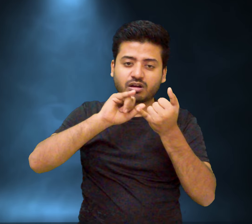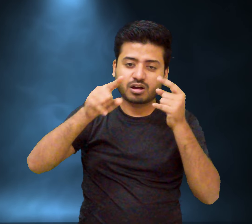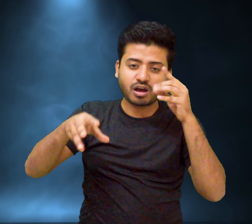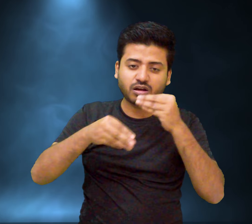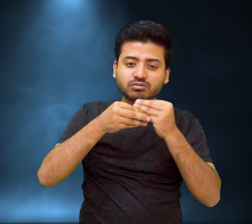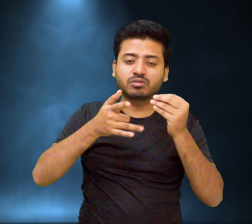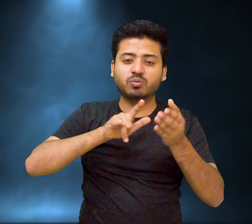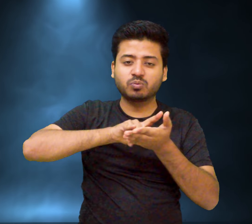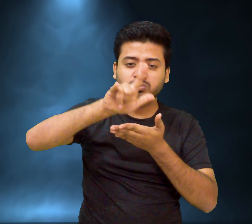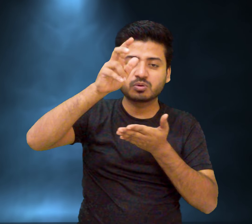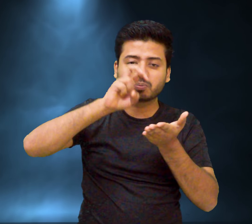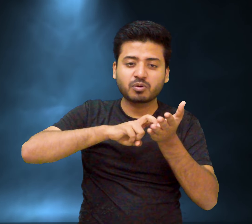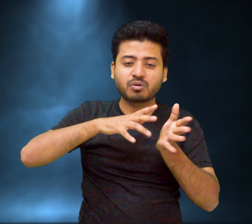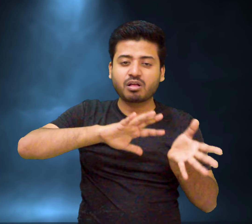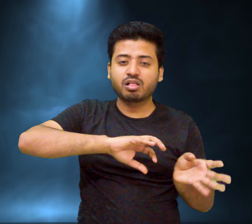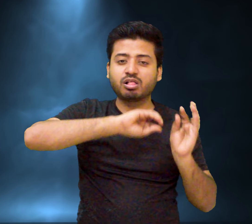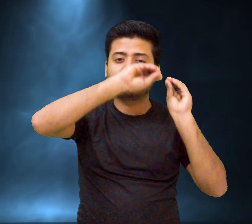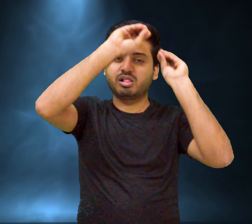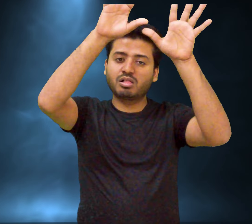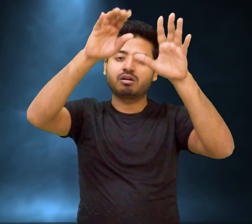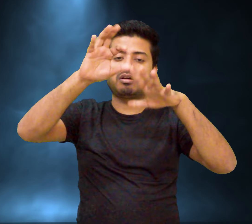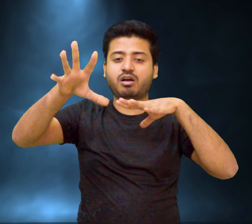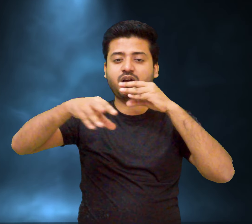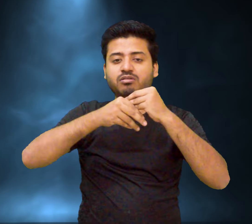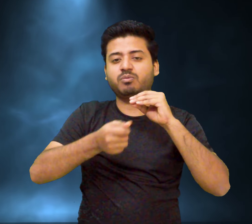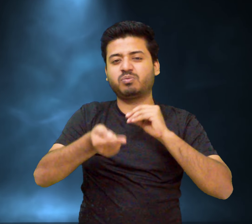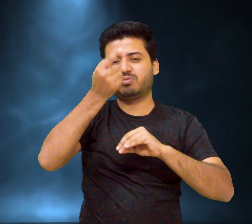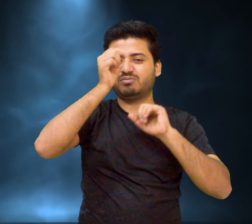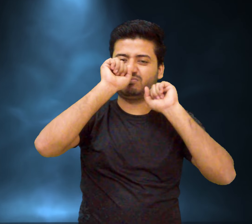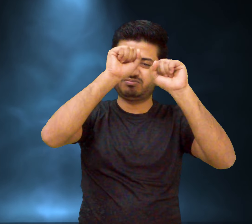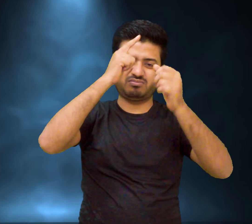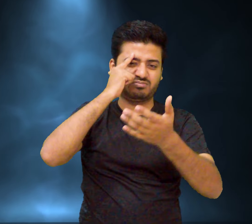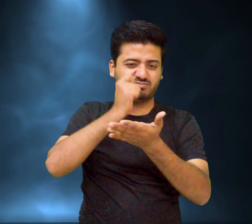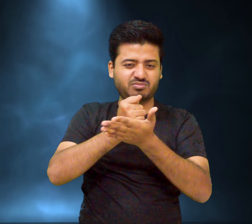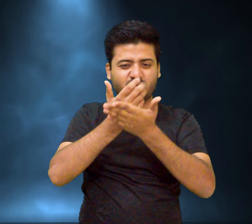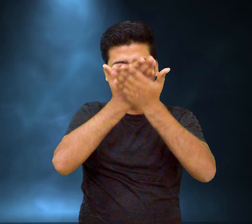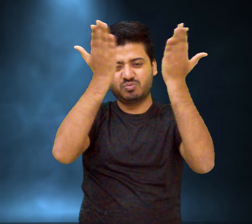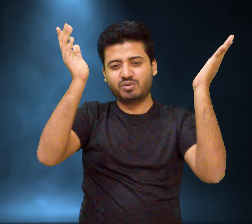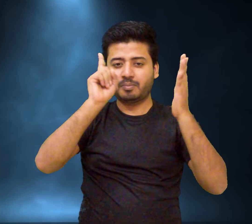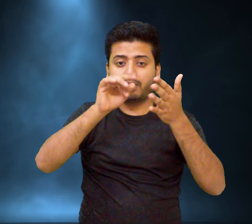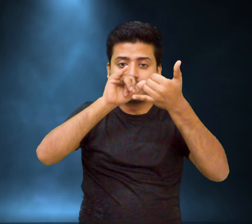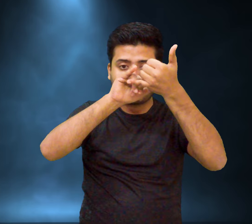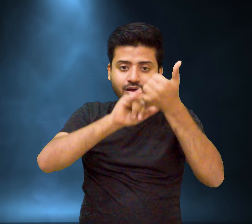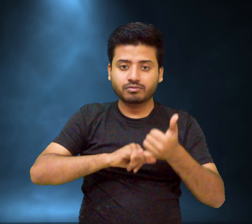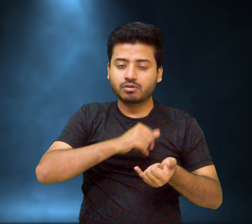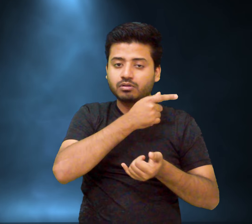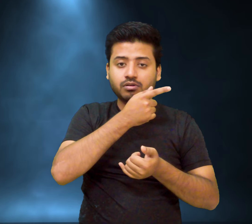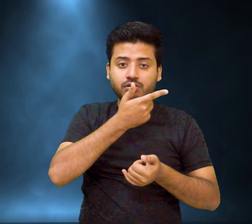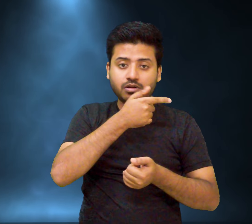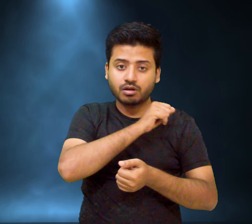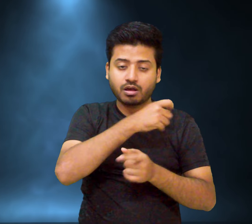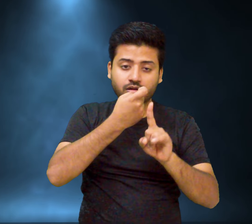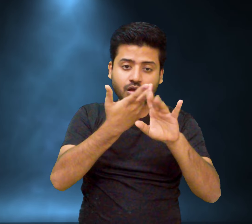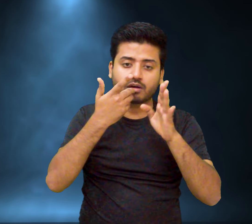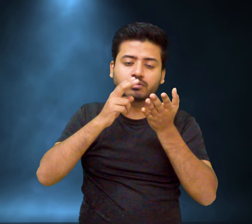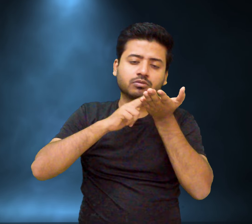benefits, with its potent compound piperine being responsible for many of its therapeutic properties. Scientific studies suggest